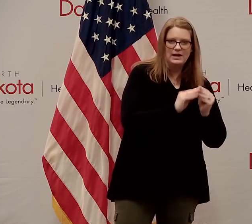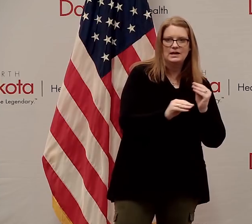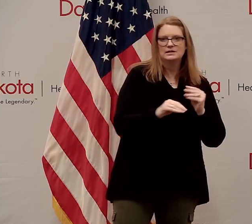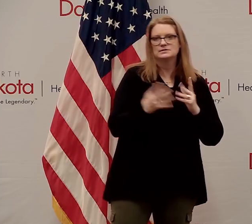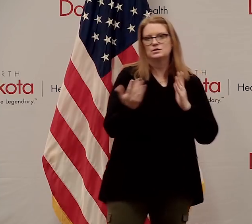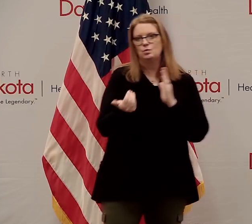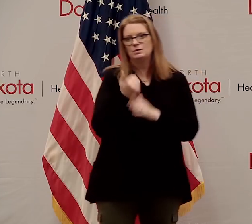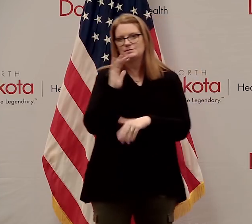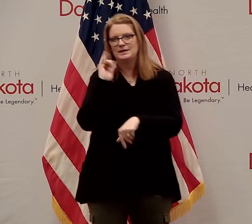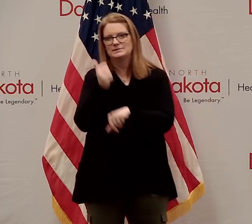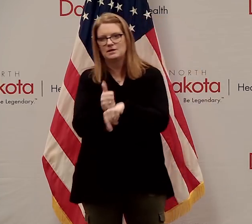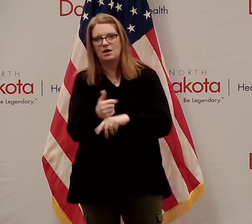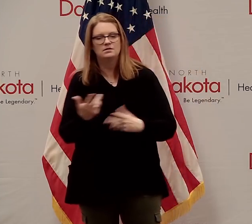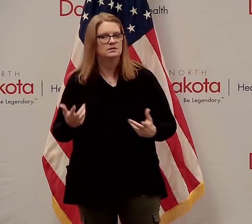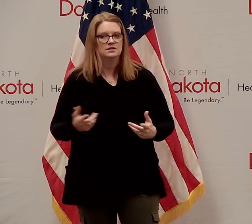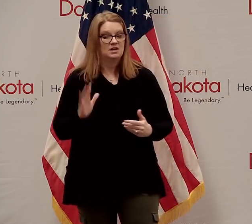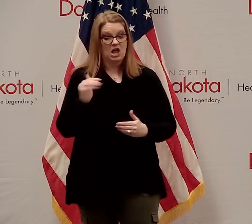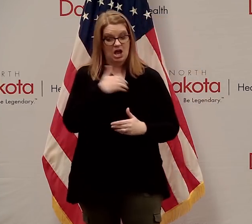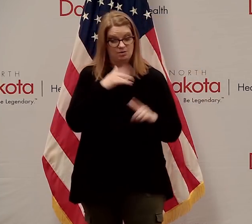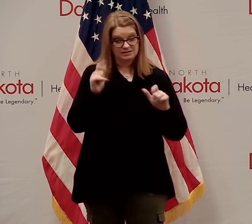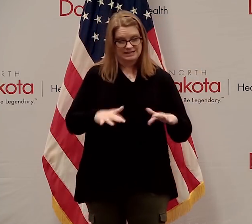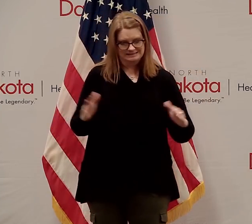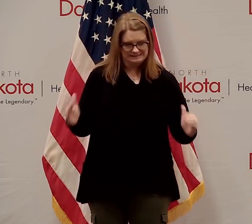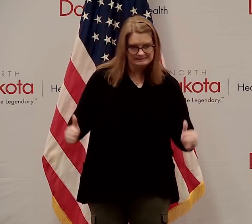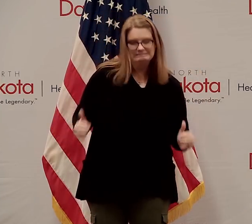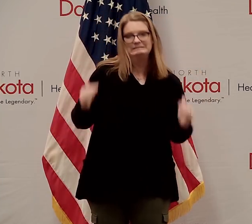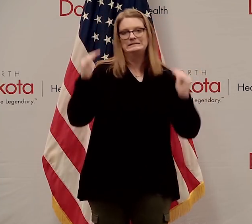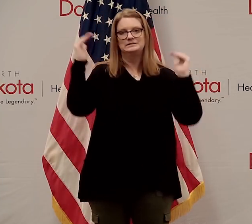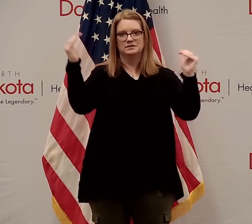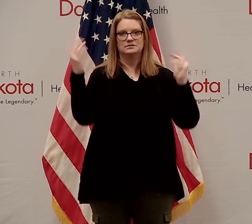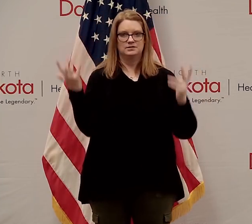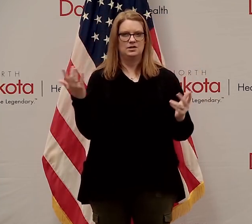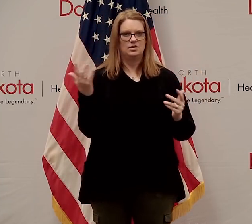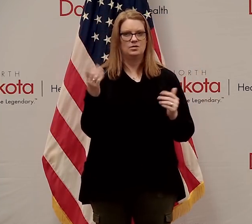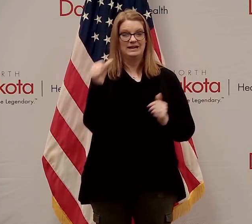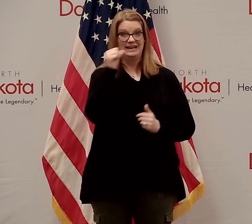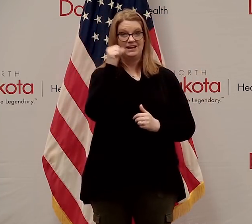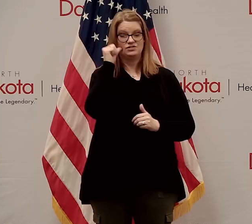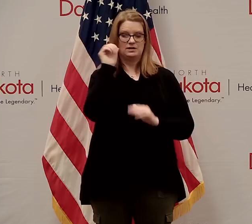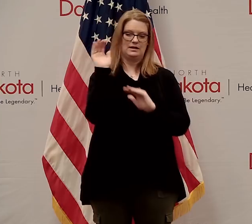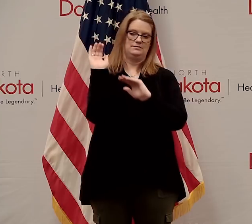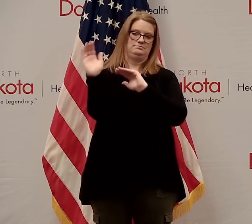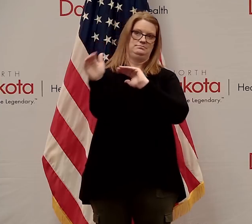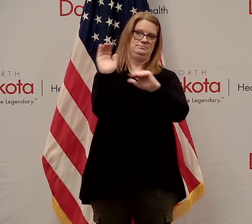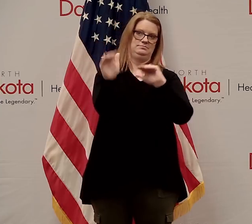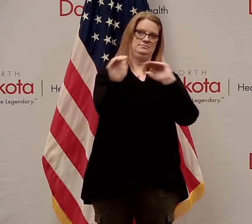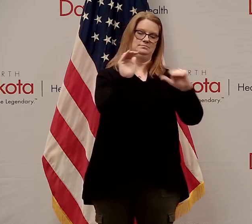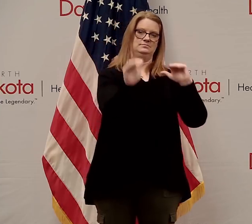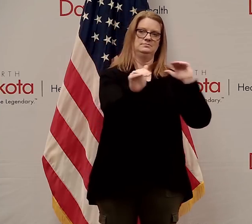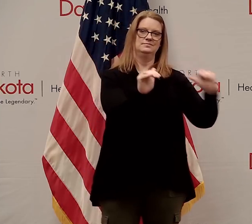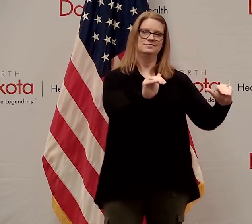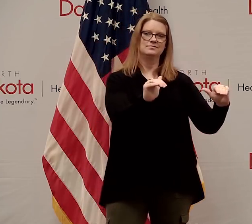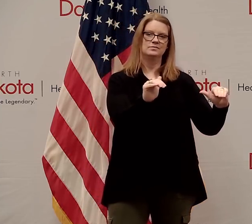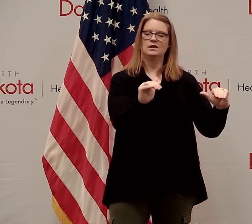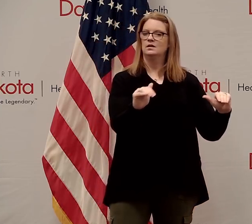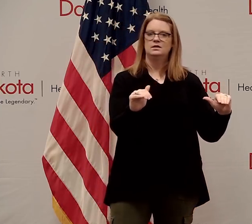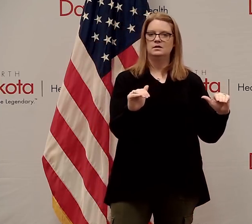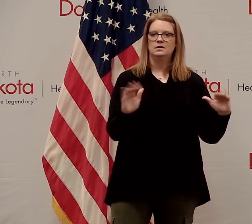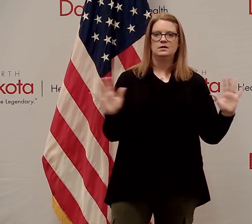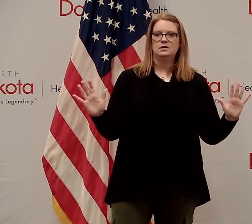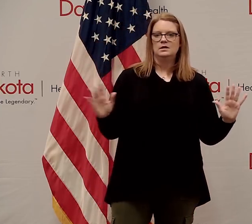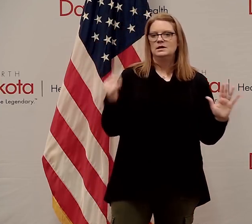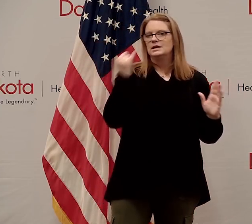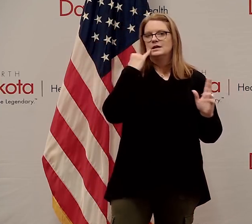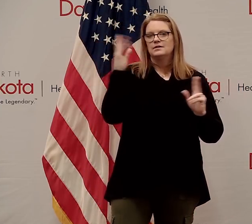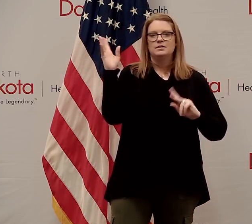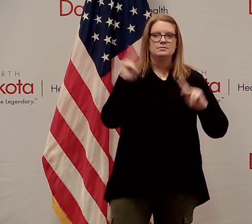We've got to ramp up our testing. Again, I encouraged people yesterday, would say that again. We want to not have anybody, if